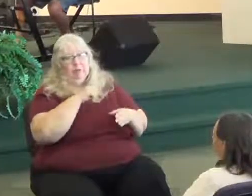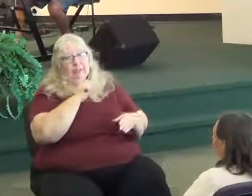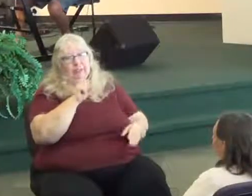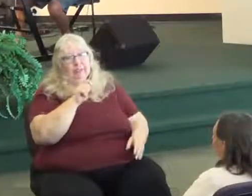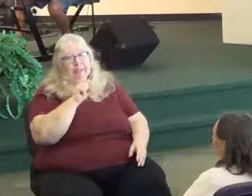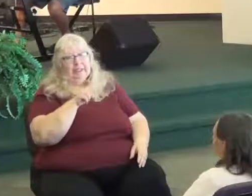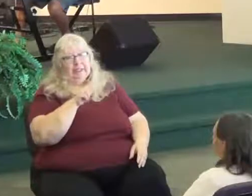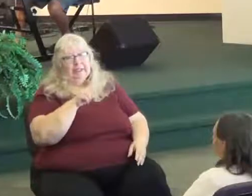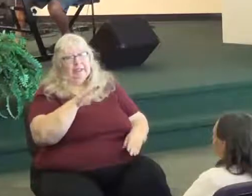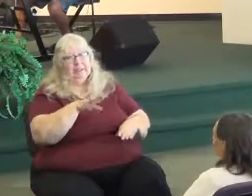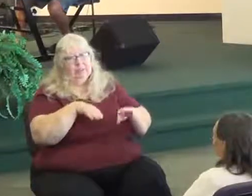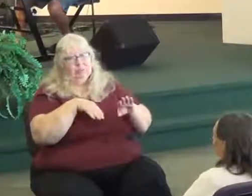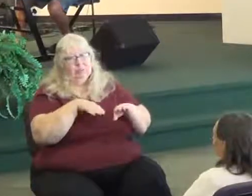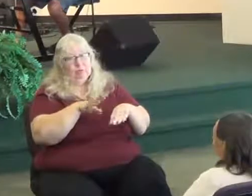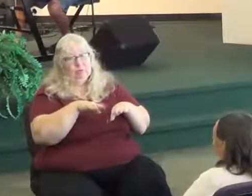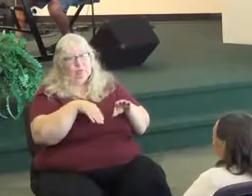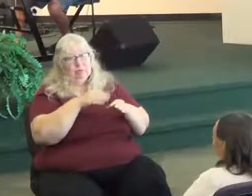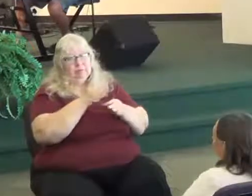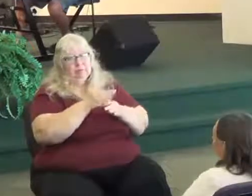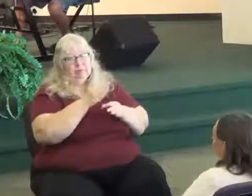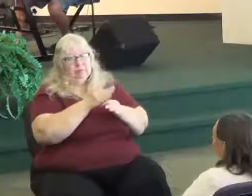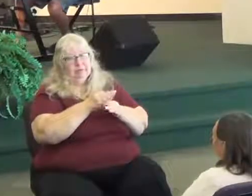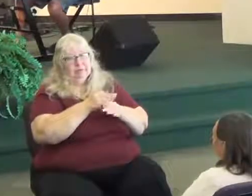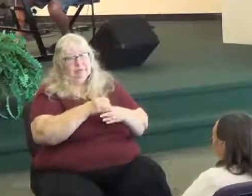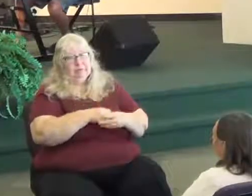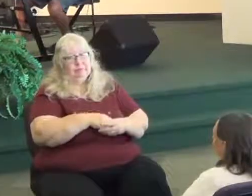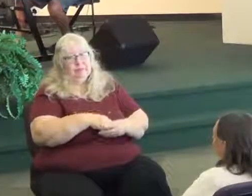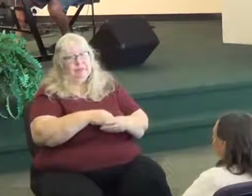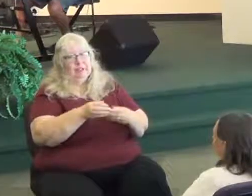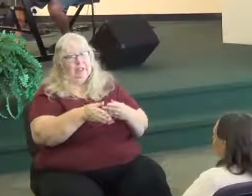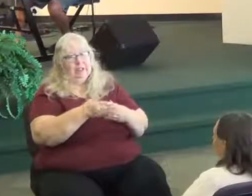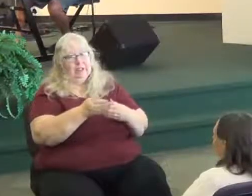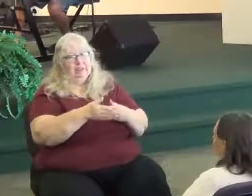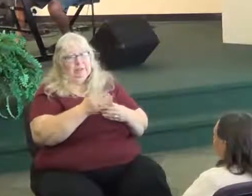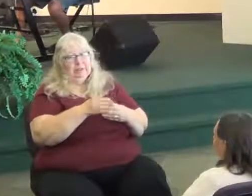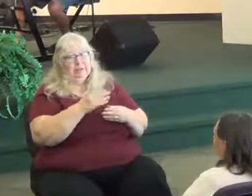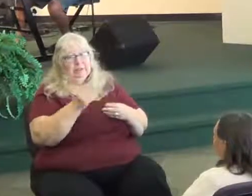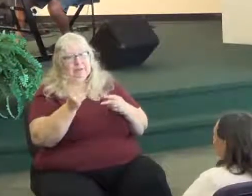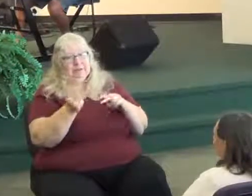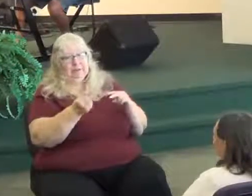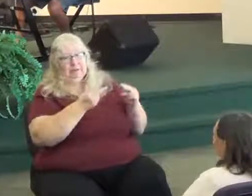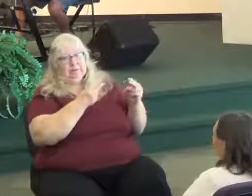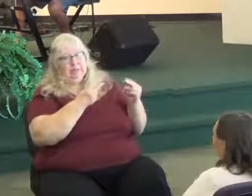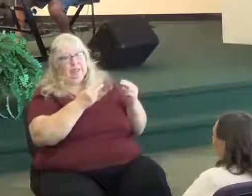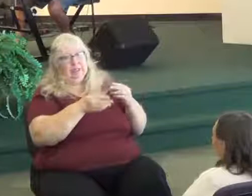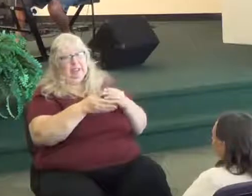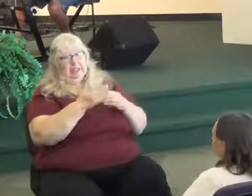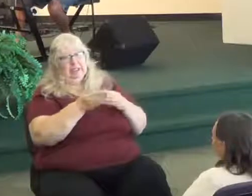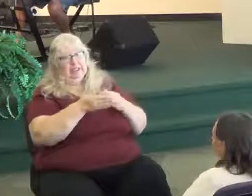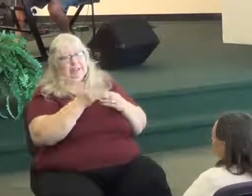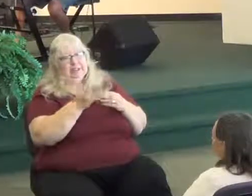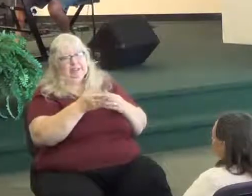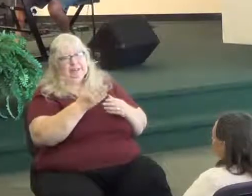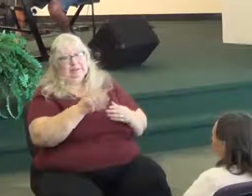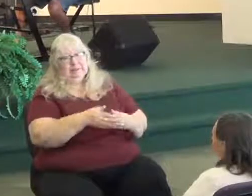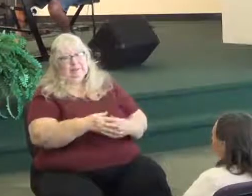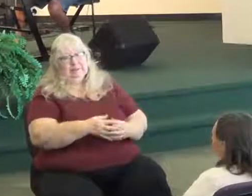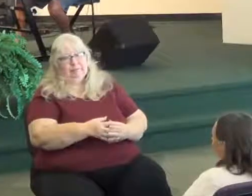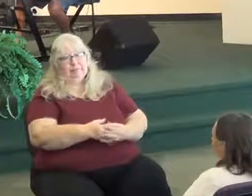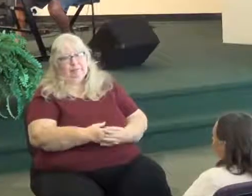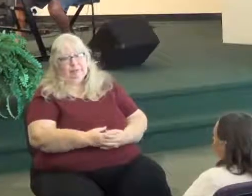and walk them. And it was easy. Really, looking back now, it was easy.